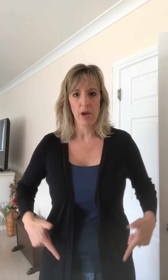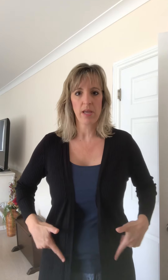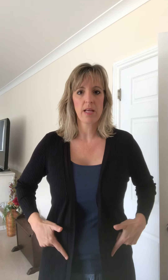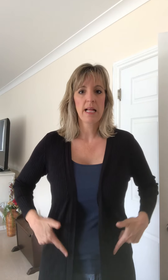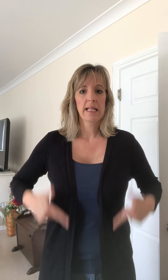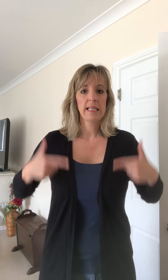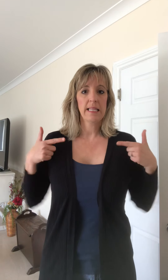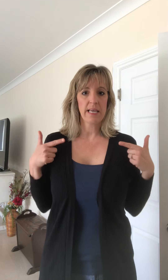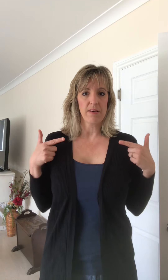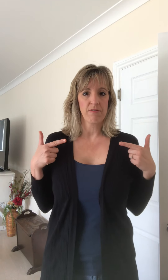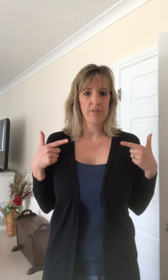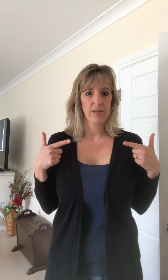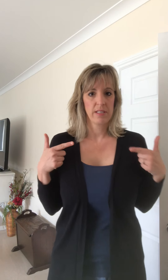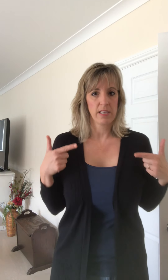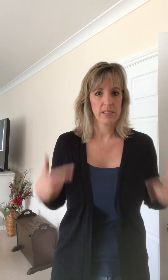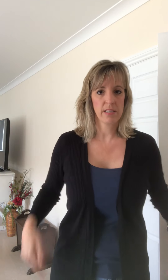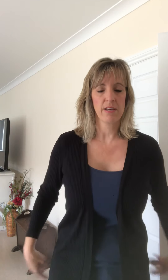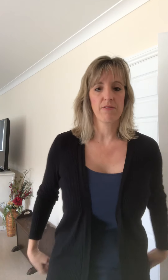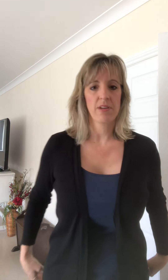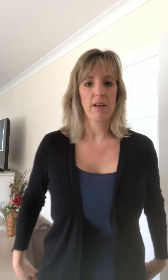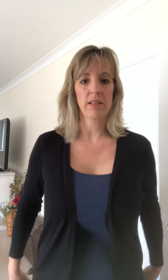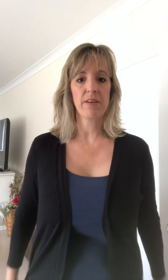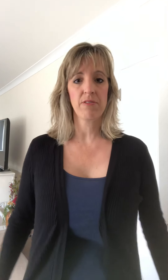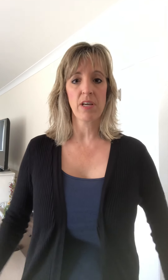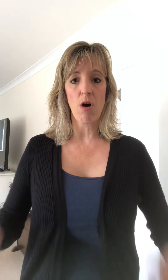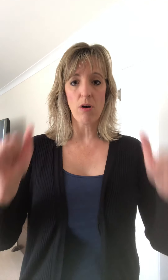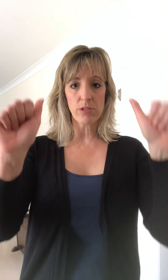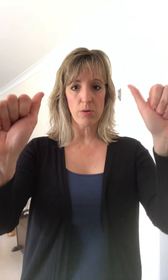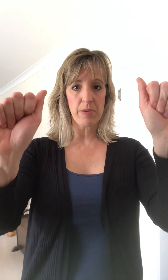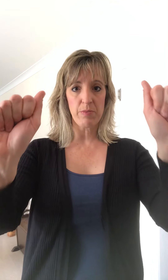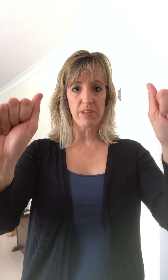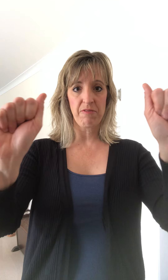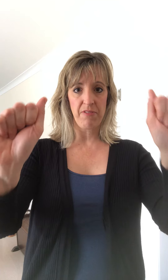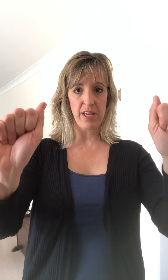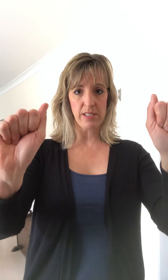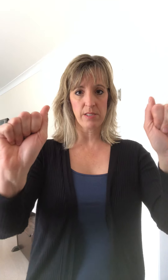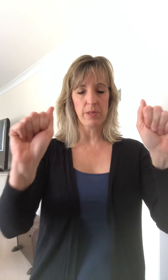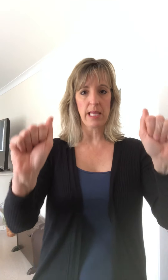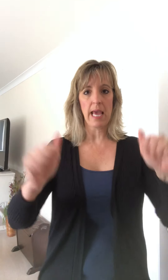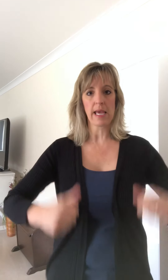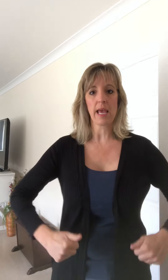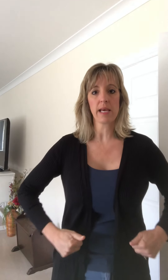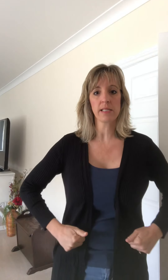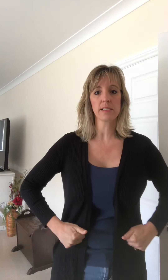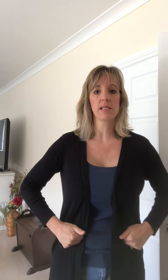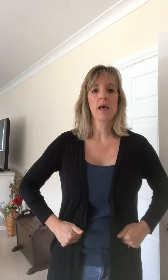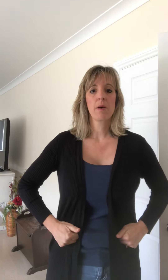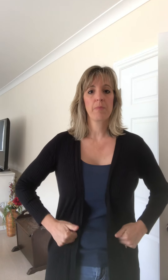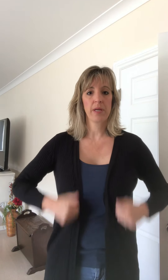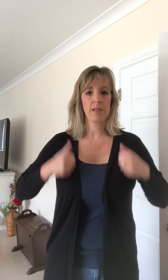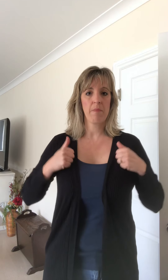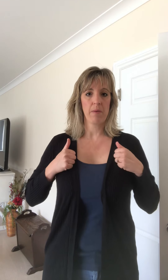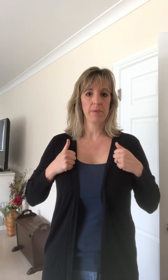right? Live, that's live. Now live can also be with fists, with A hands, bringing them up,